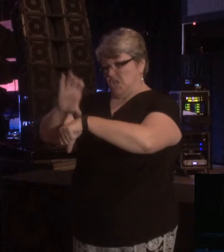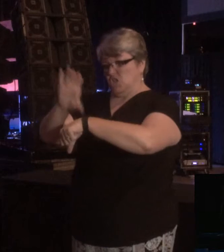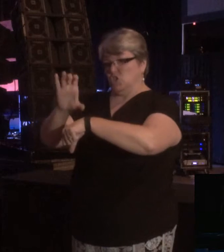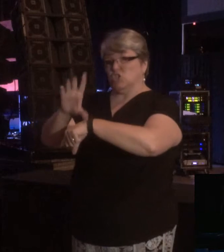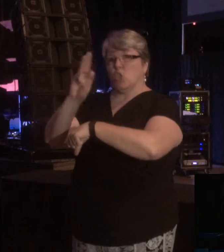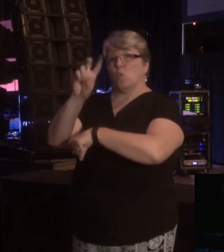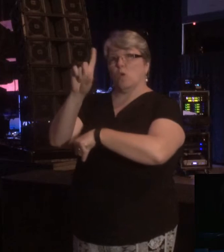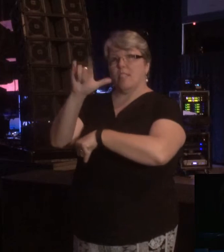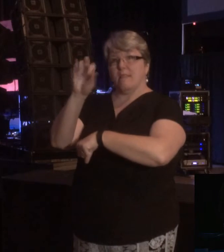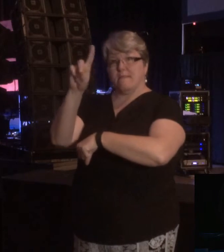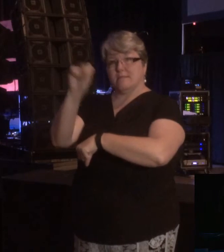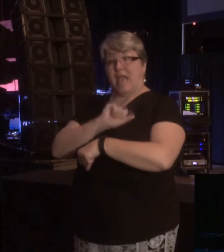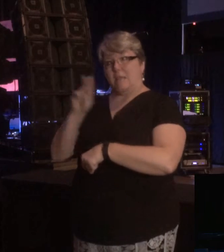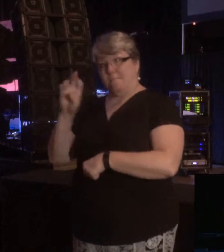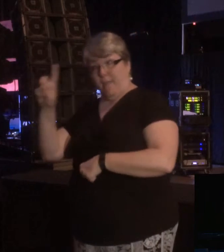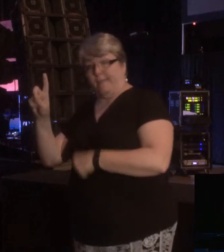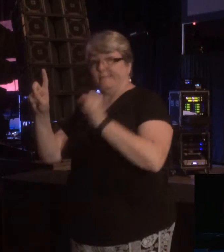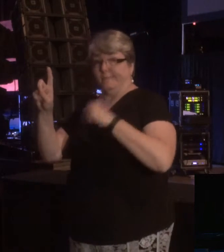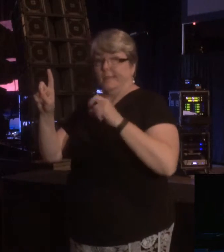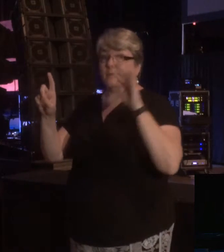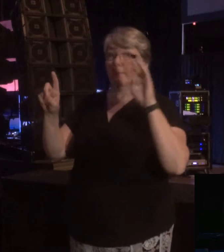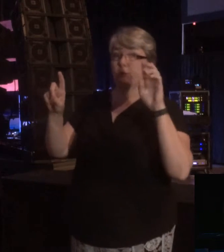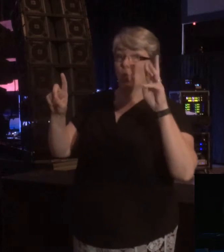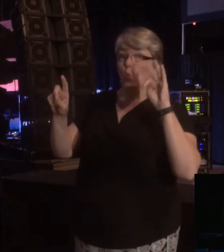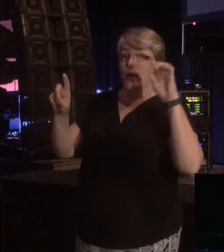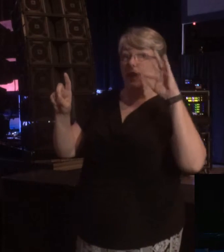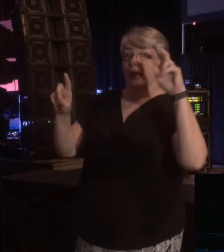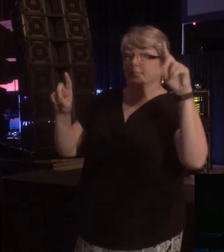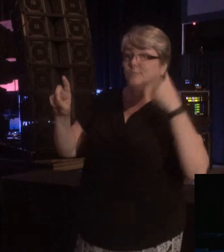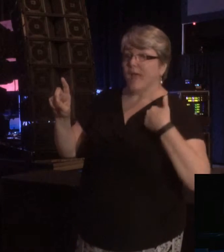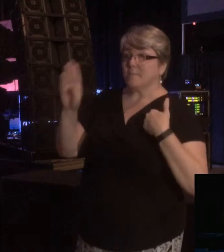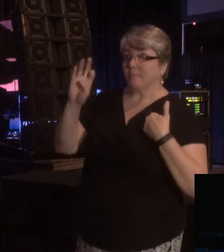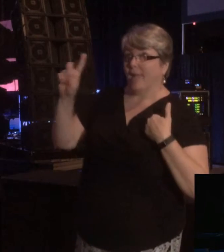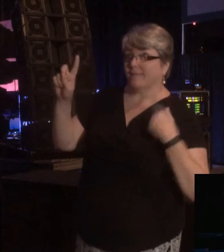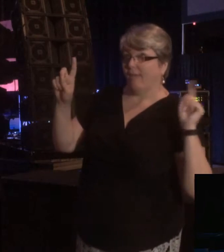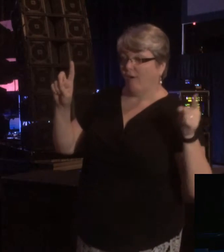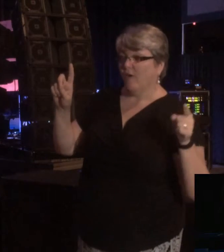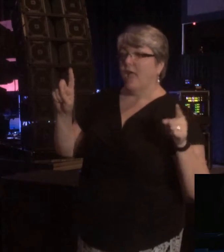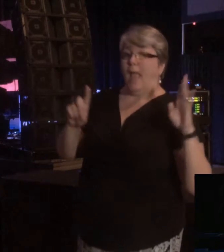Tulsa, Oklahoma on the same weekend. And Oh, God.